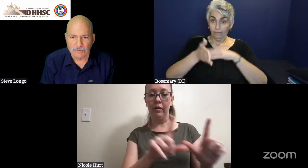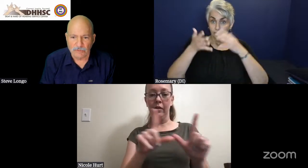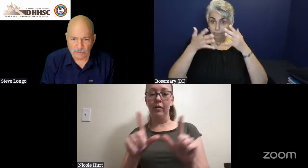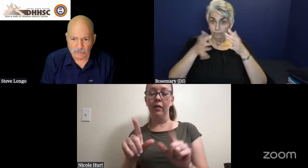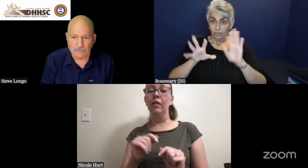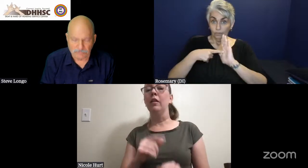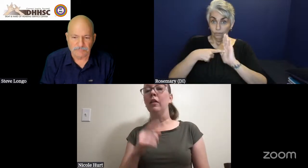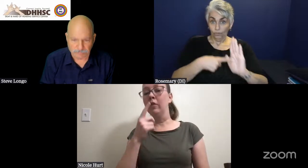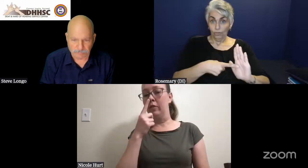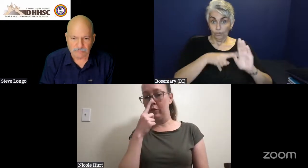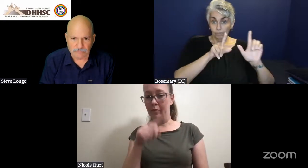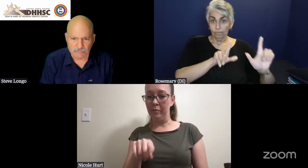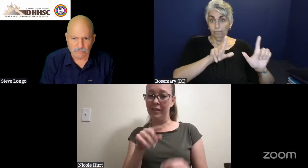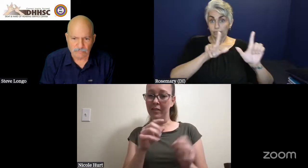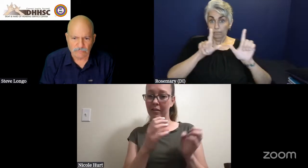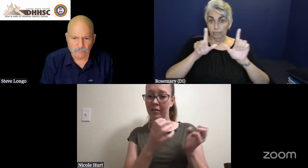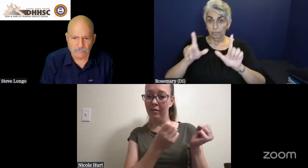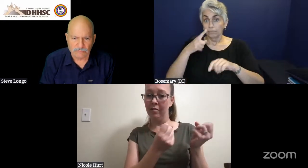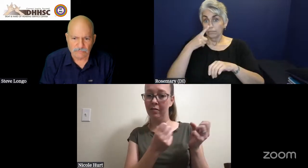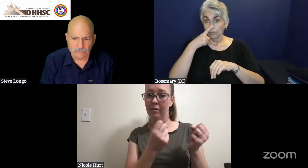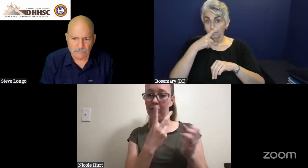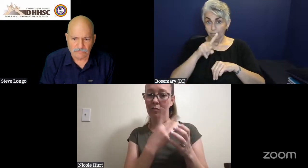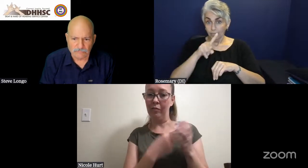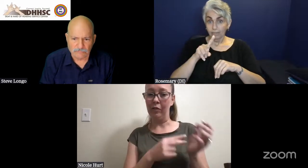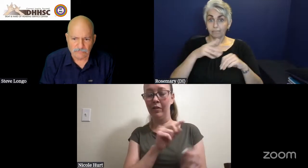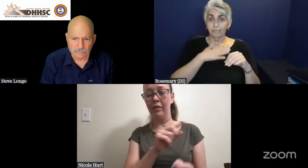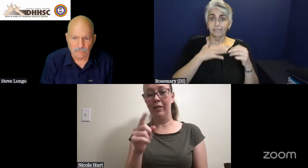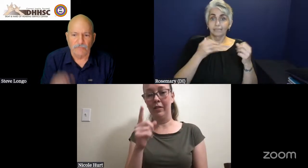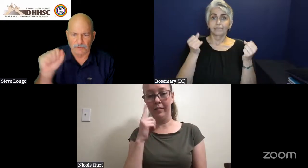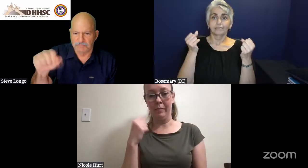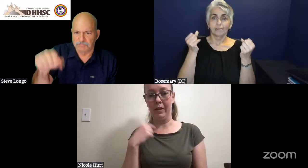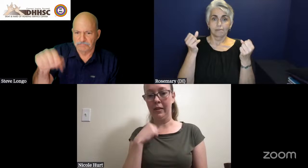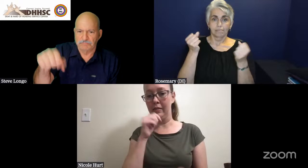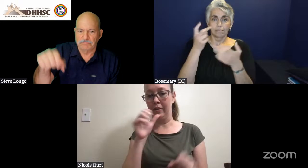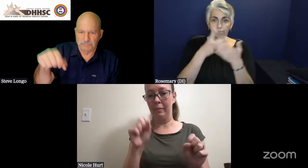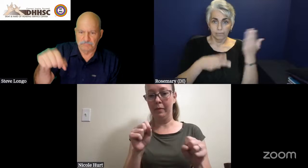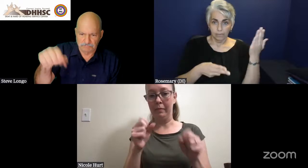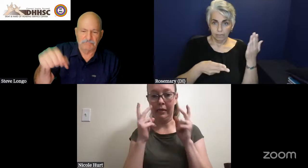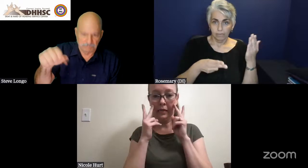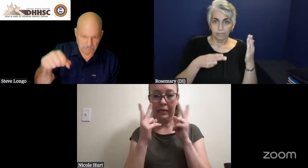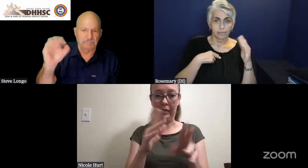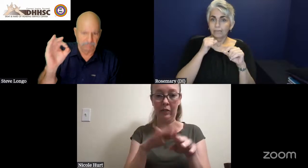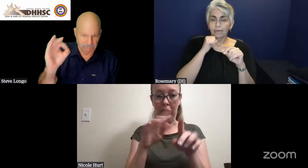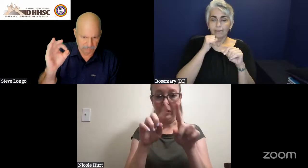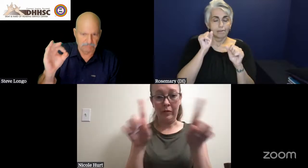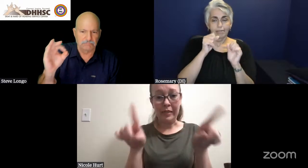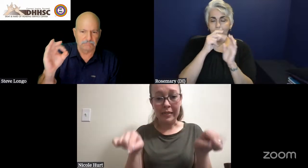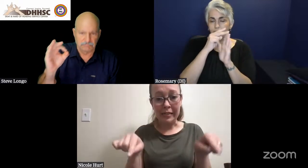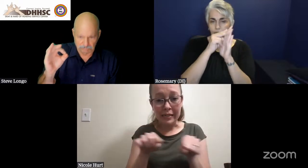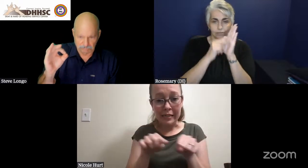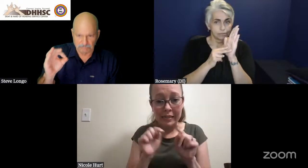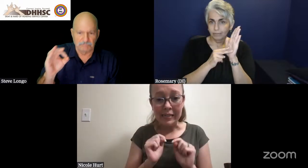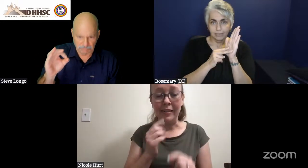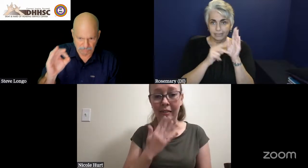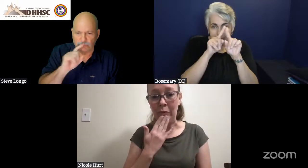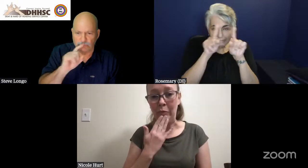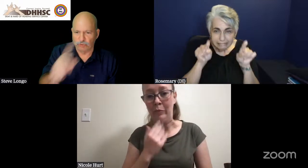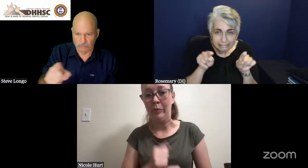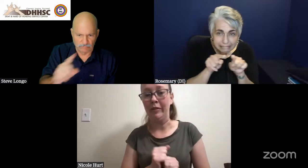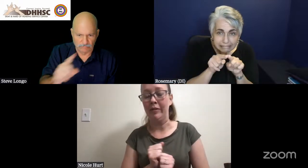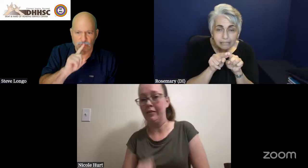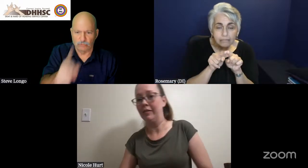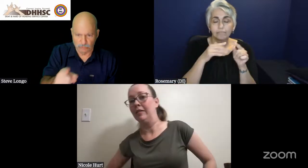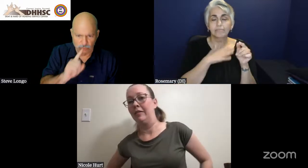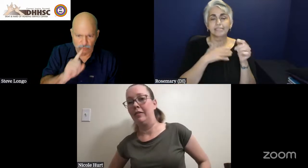After you've shown those two, do you mind signing them for me because I'm not able to see it on